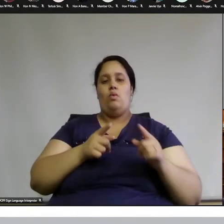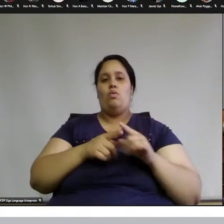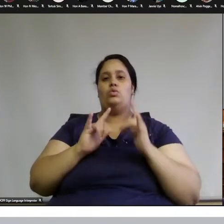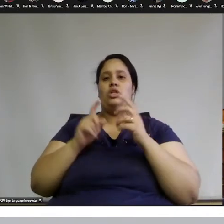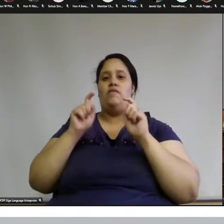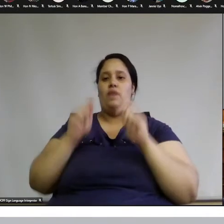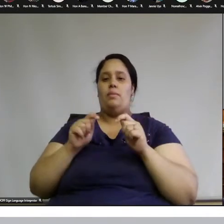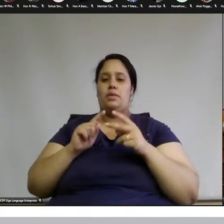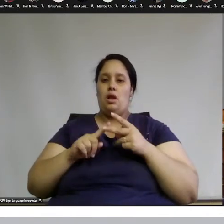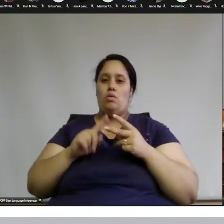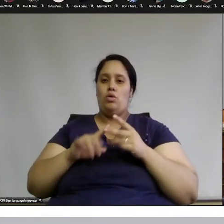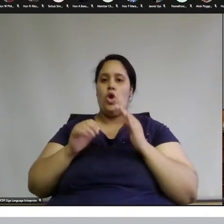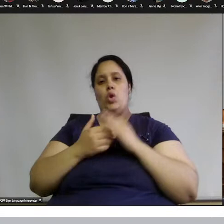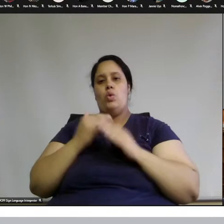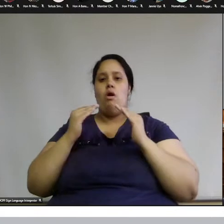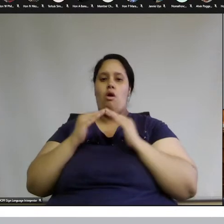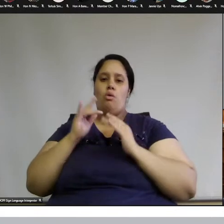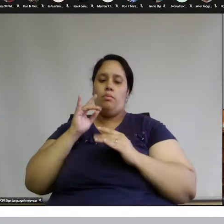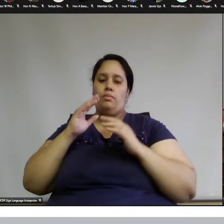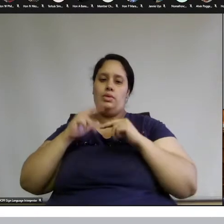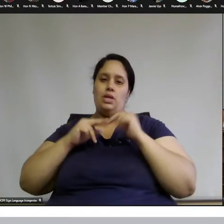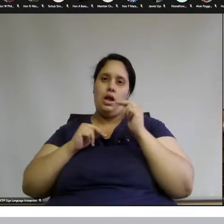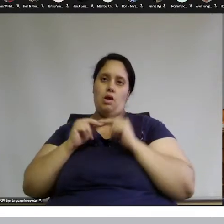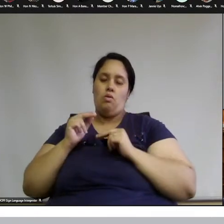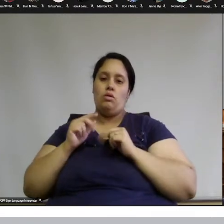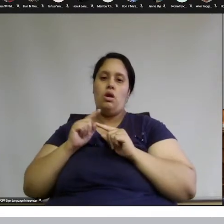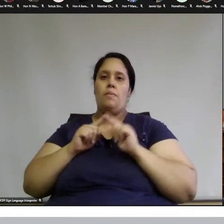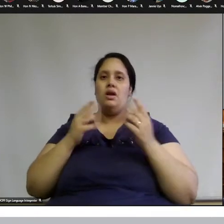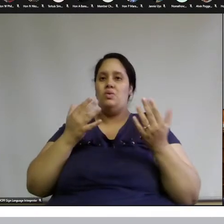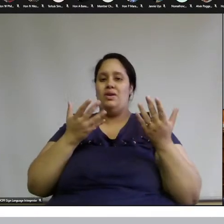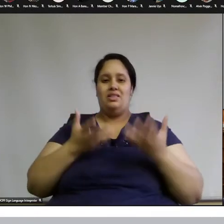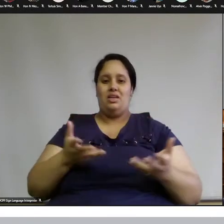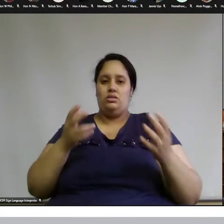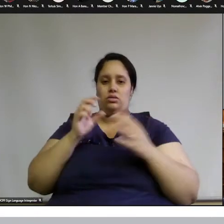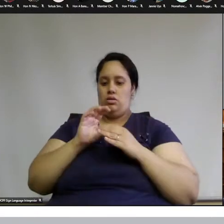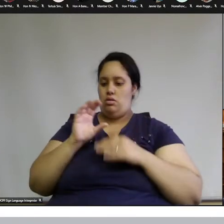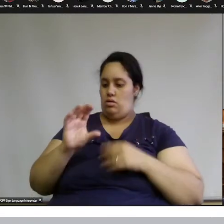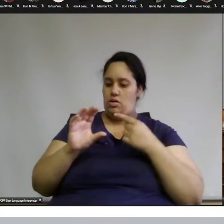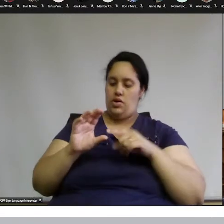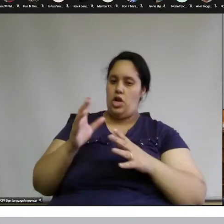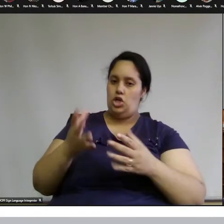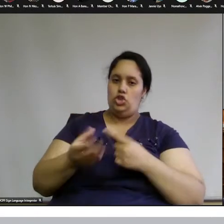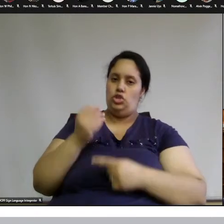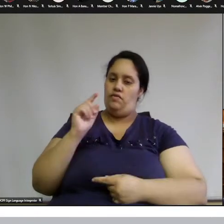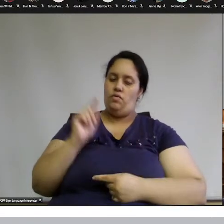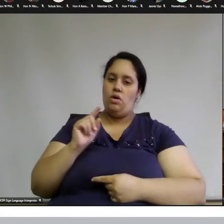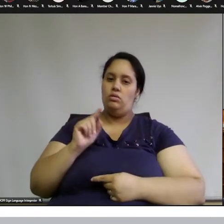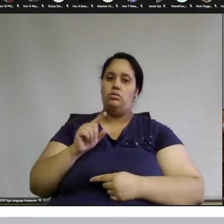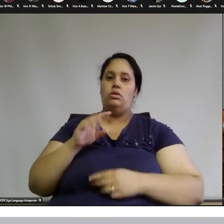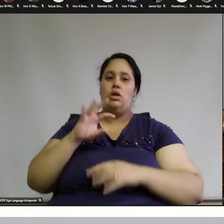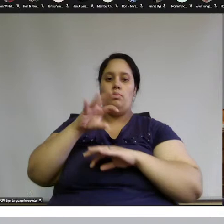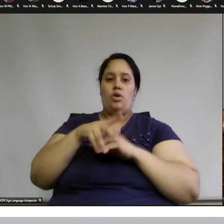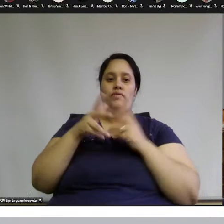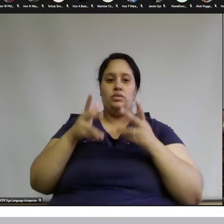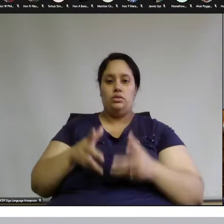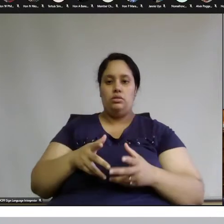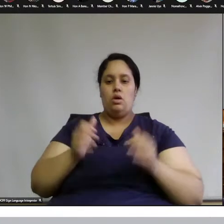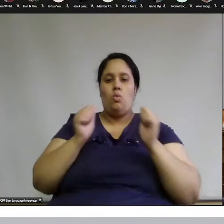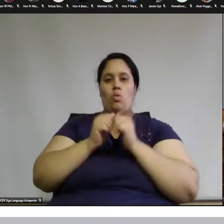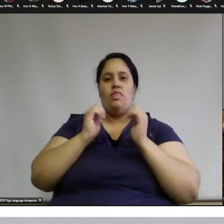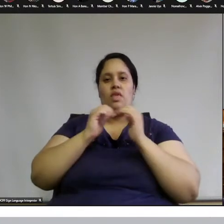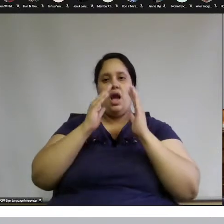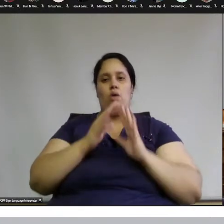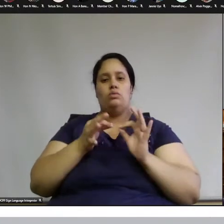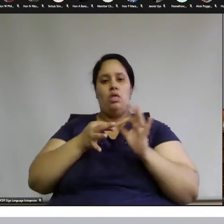Town, his new hometown. What is this amount going to achieve in a province with a housing